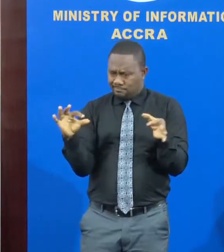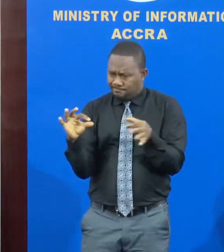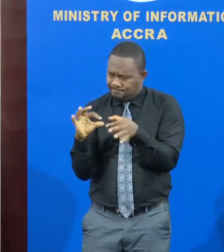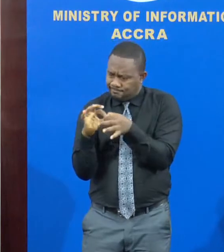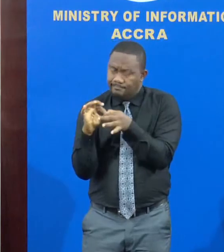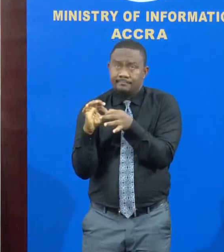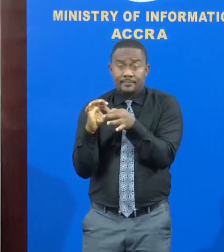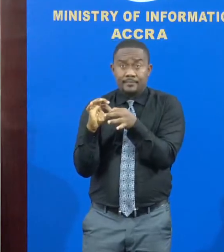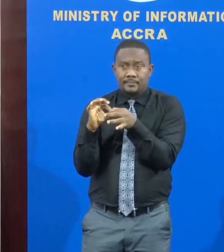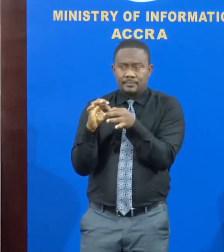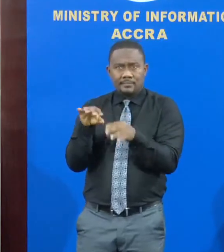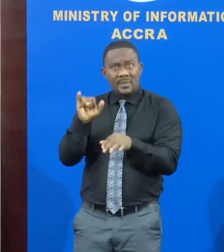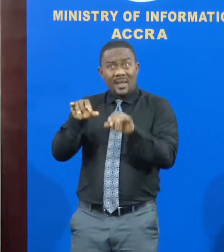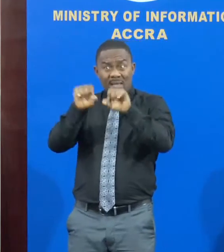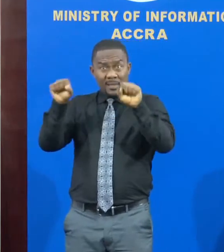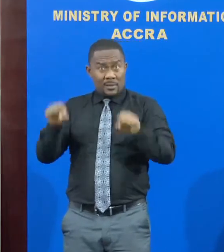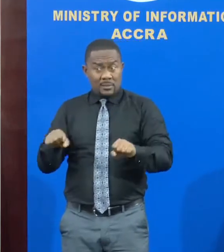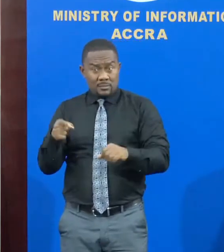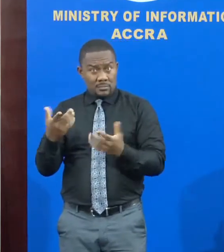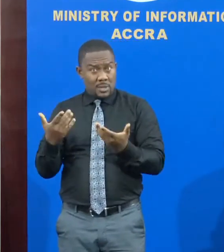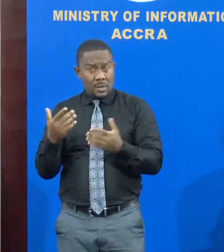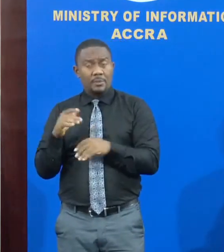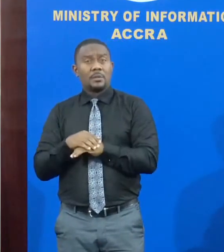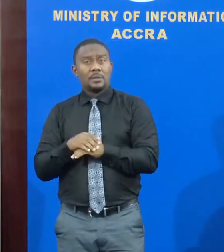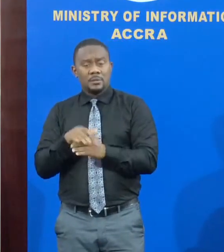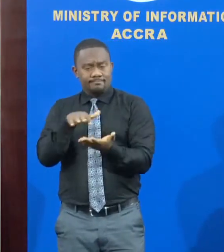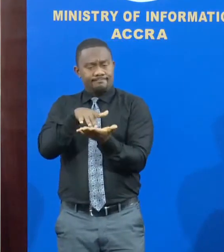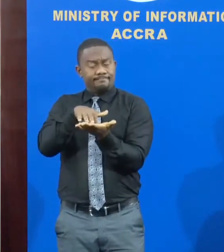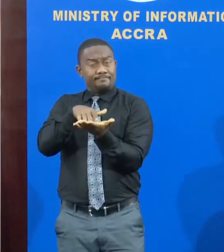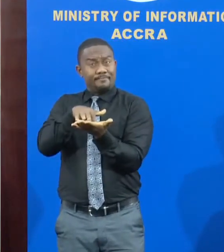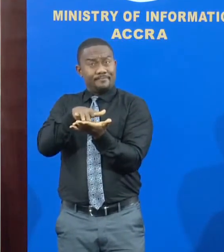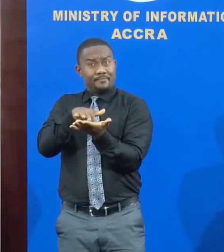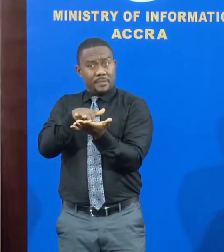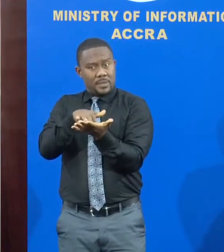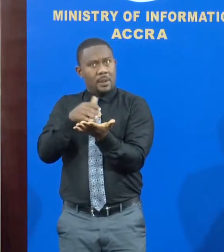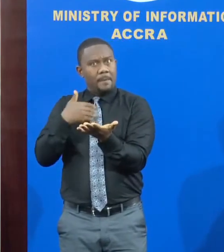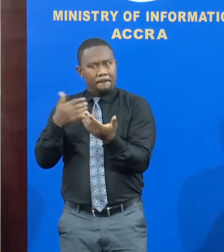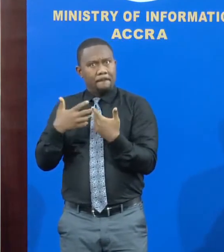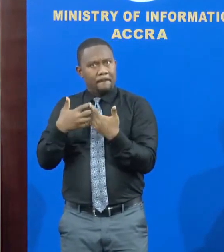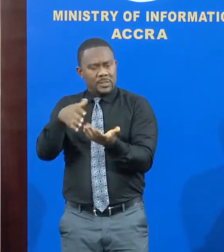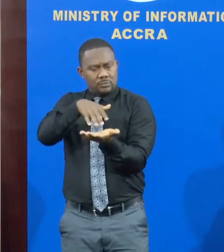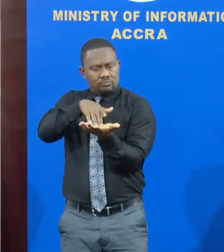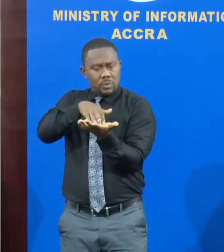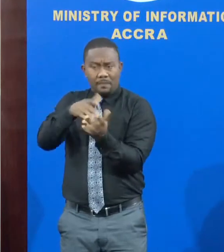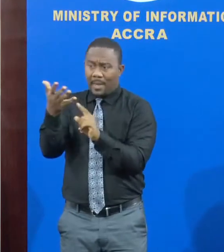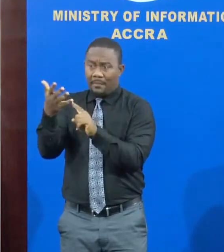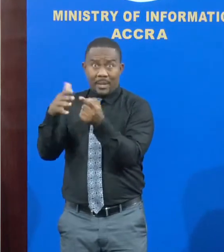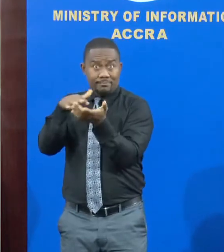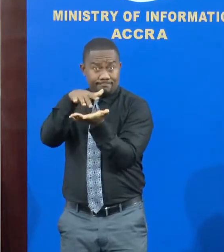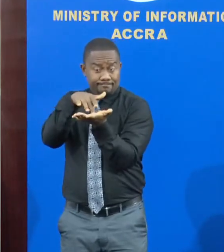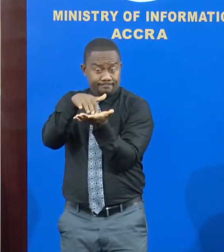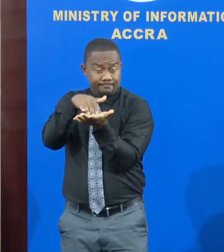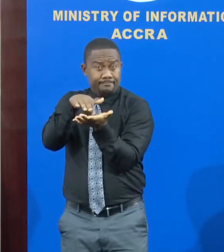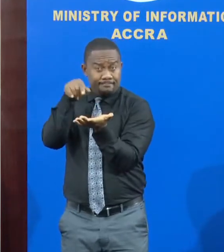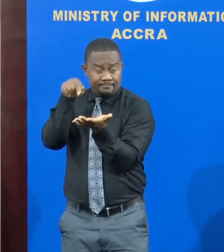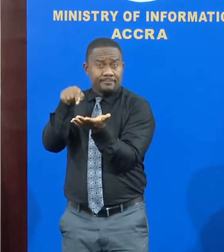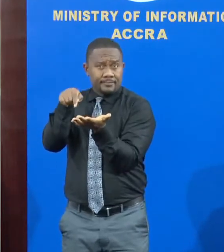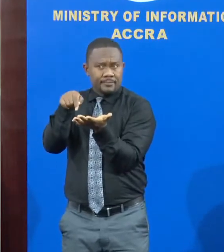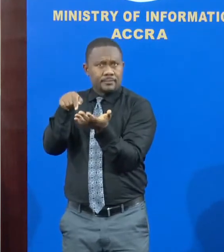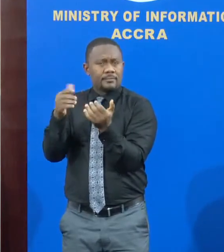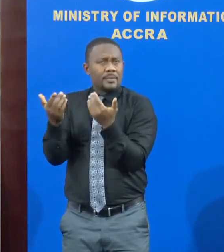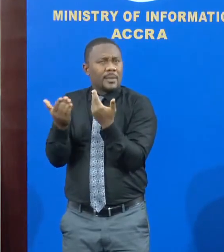the system provides a secure biometric register with a verification system. The National Identification System can